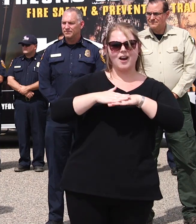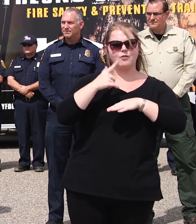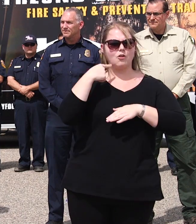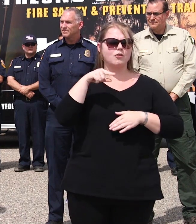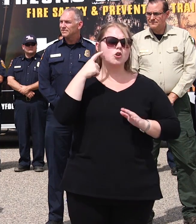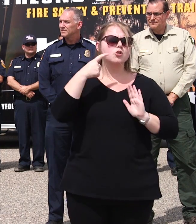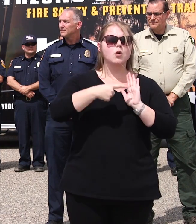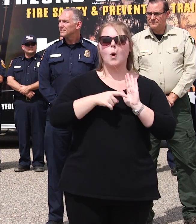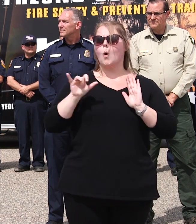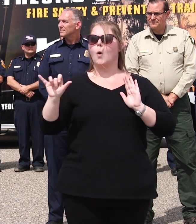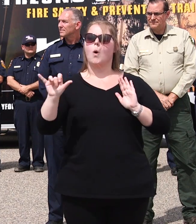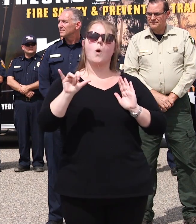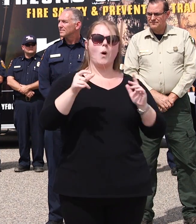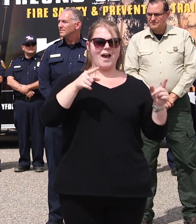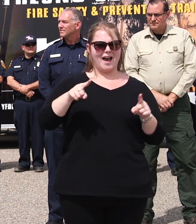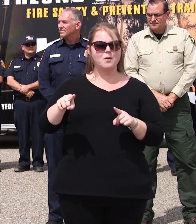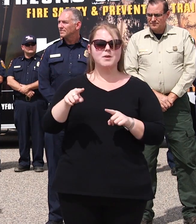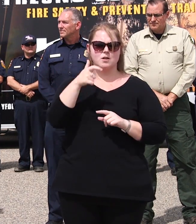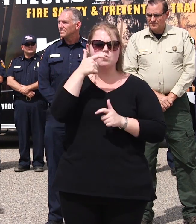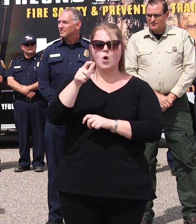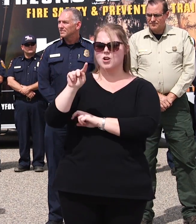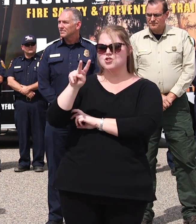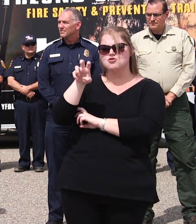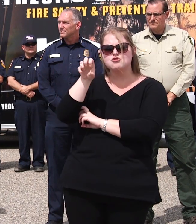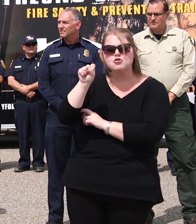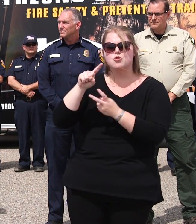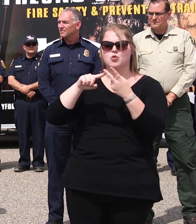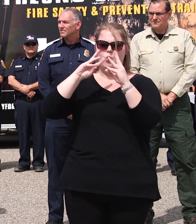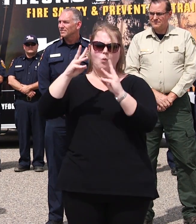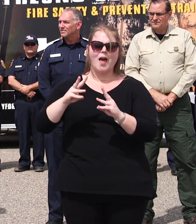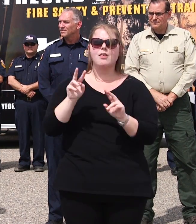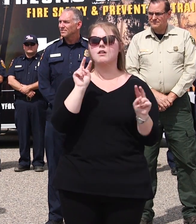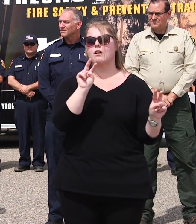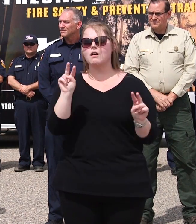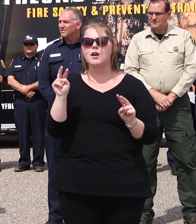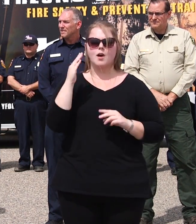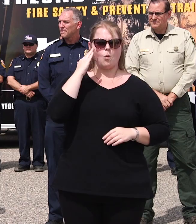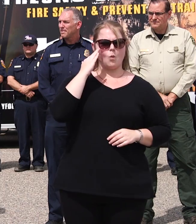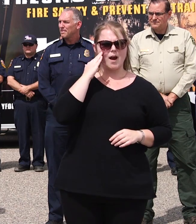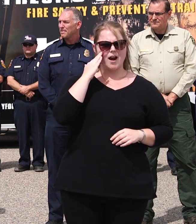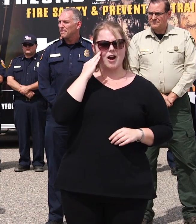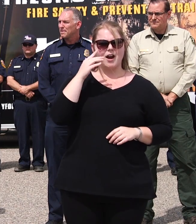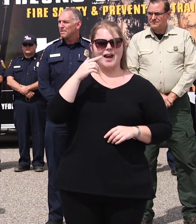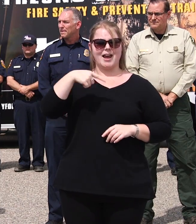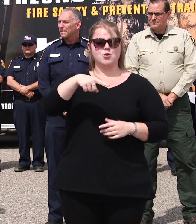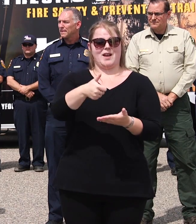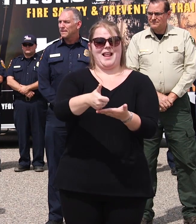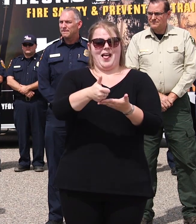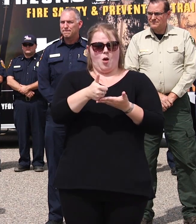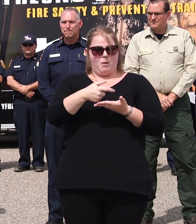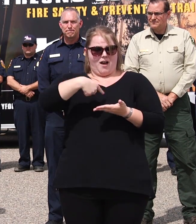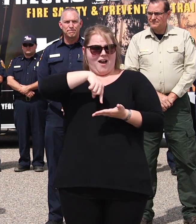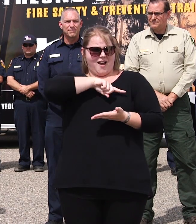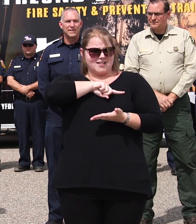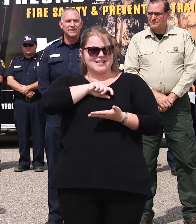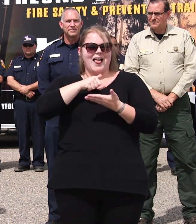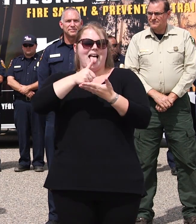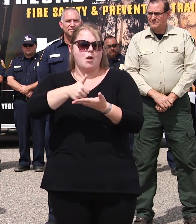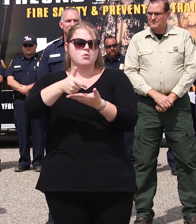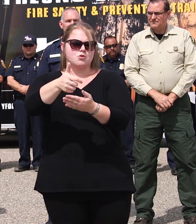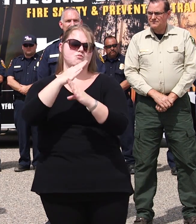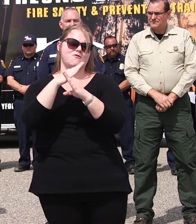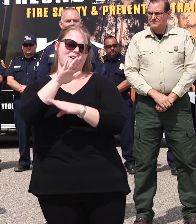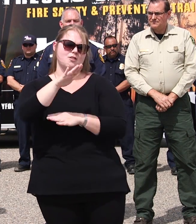yourselves are aware of what's coming on in the news and the weather, and can help us help you take care of wildfires